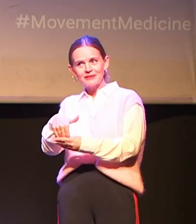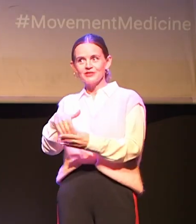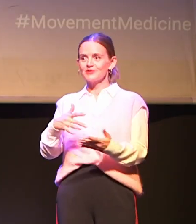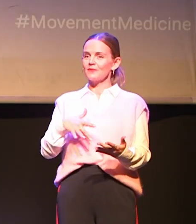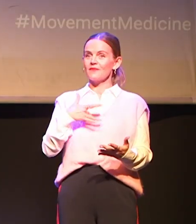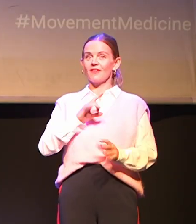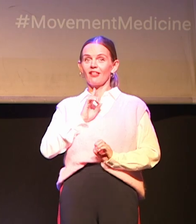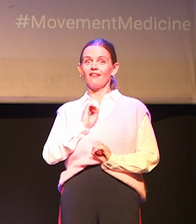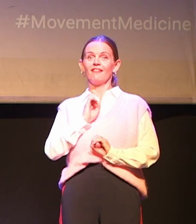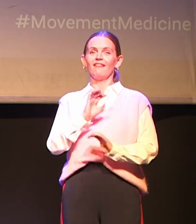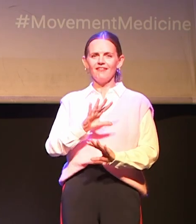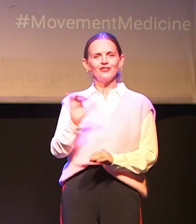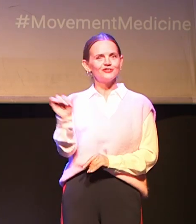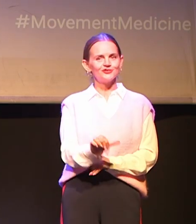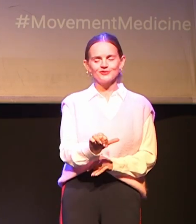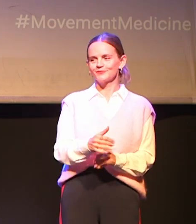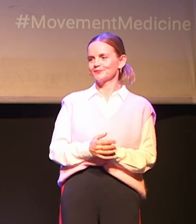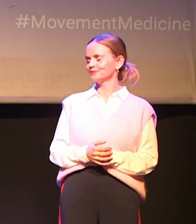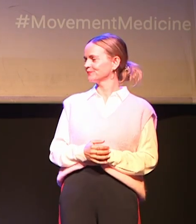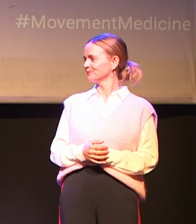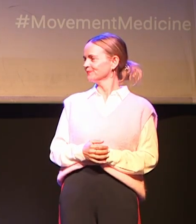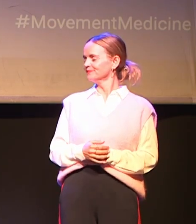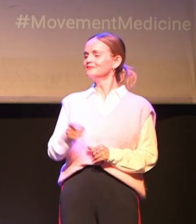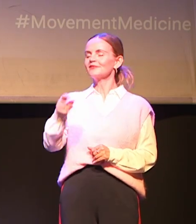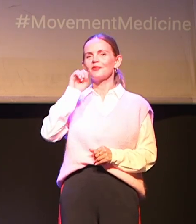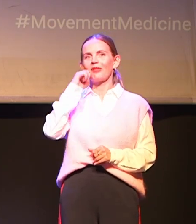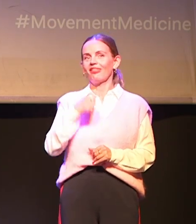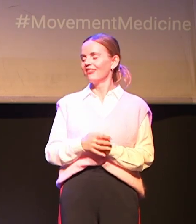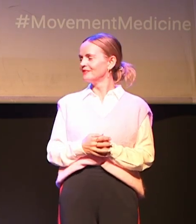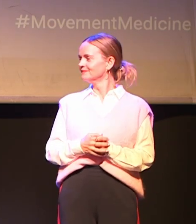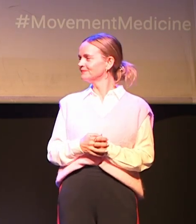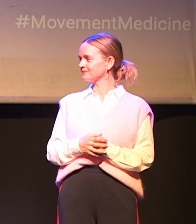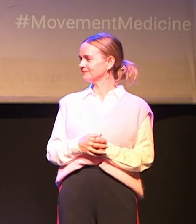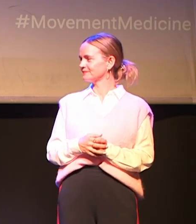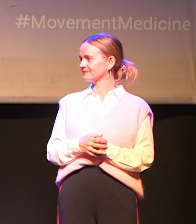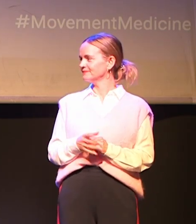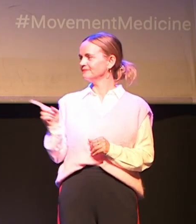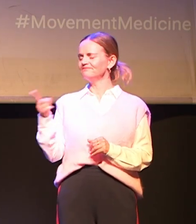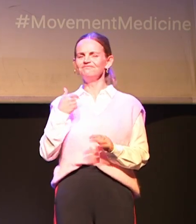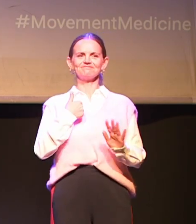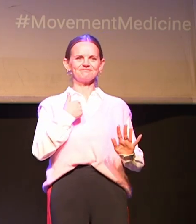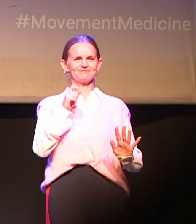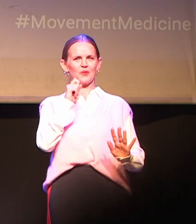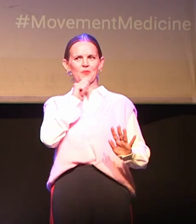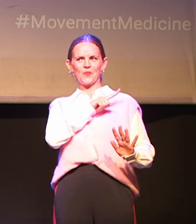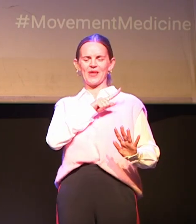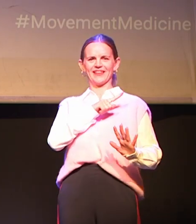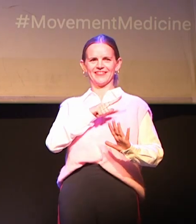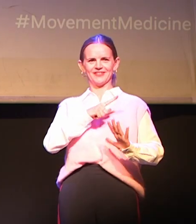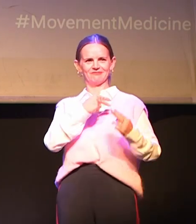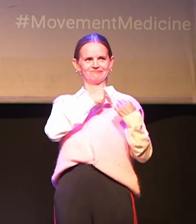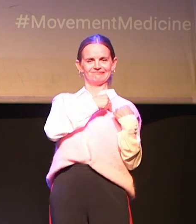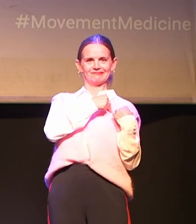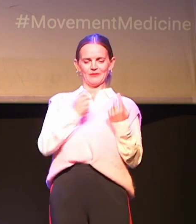it come through. Um, it's I've got the weird job of being a panelist and chair,